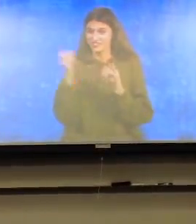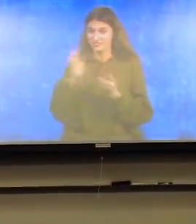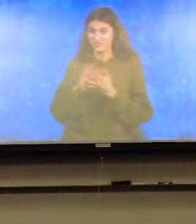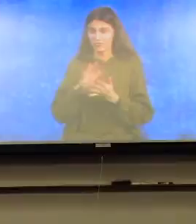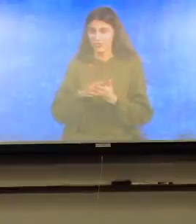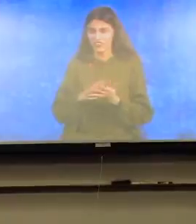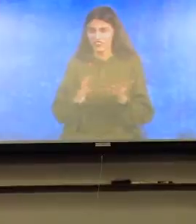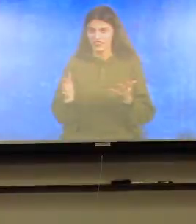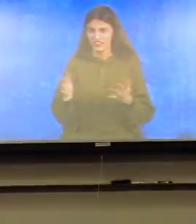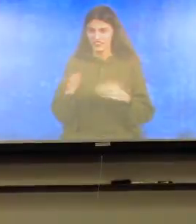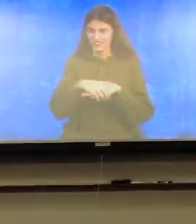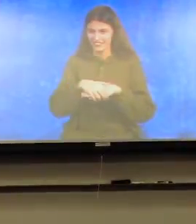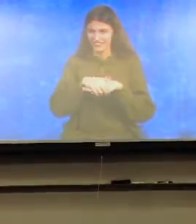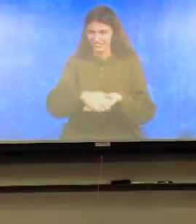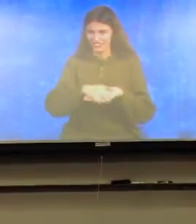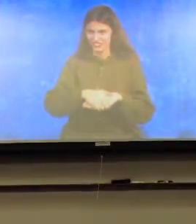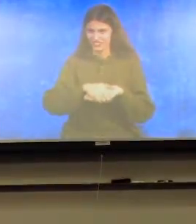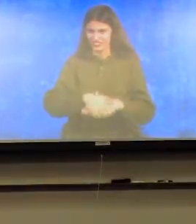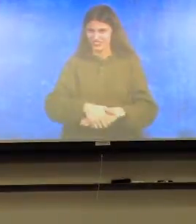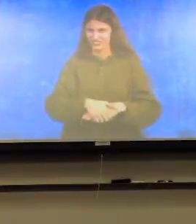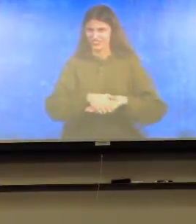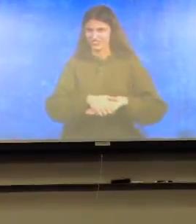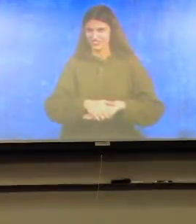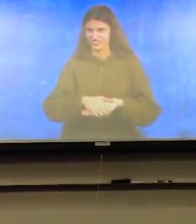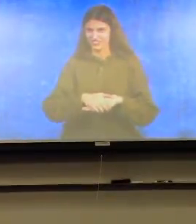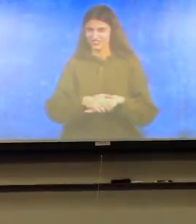My favorite class is probably English.